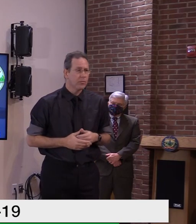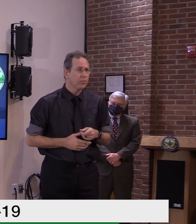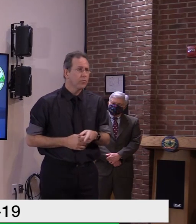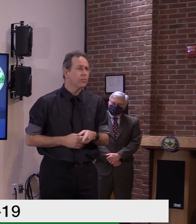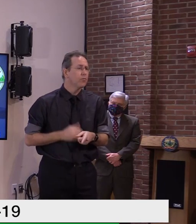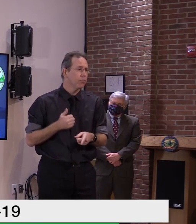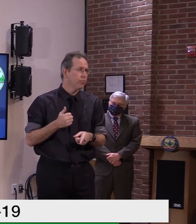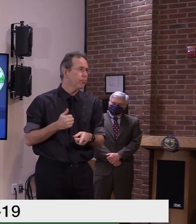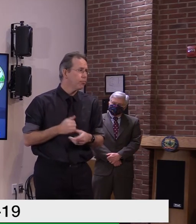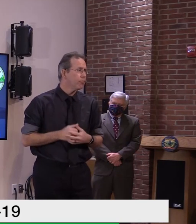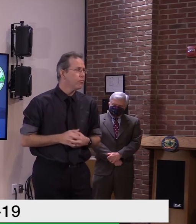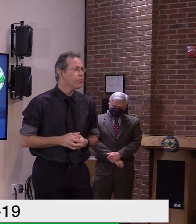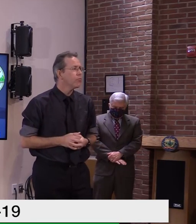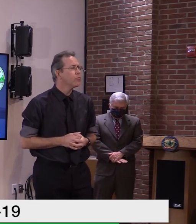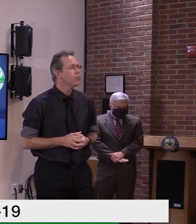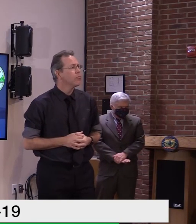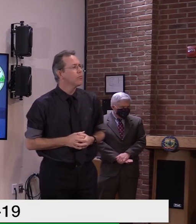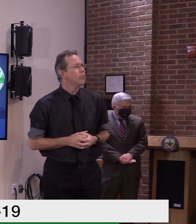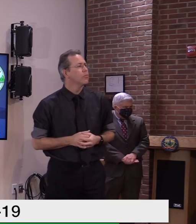Guy Page?